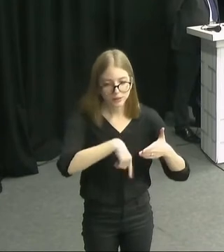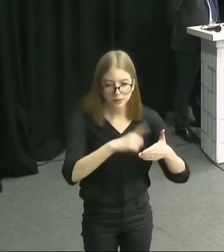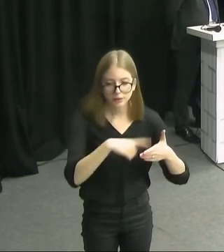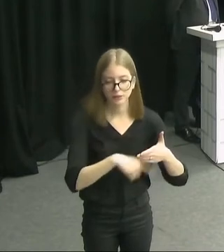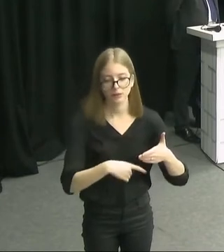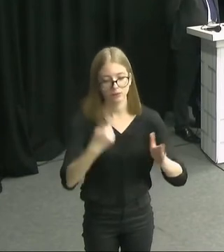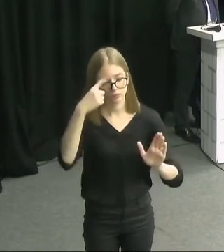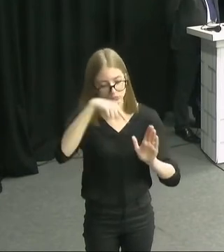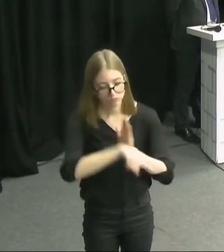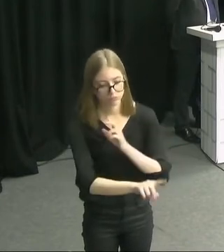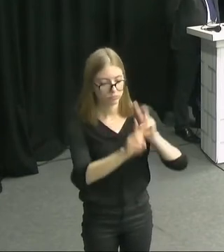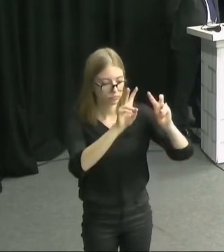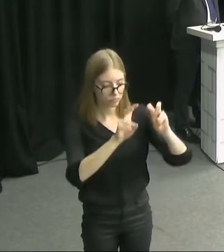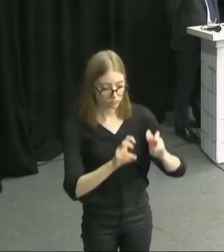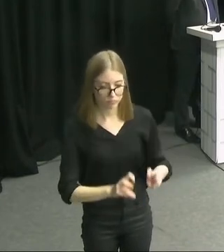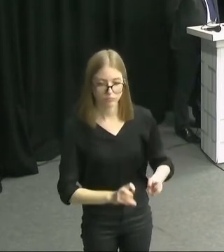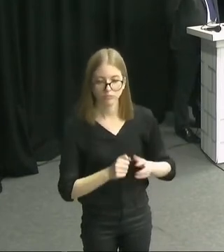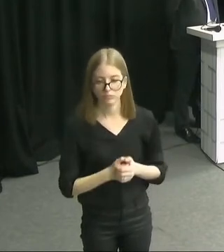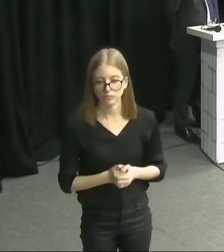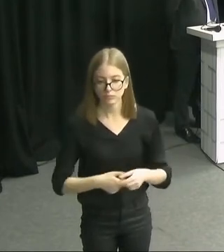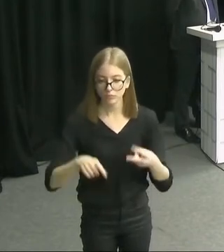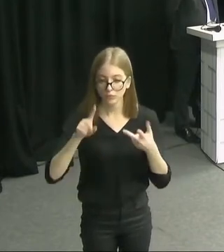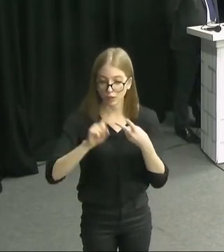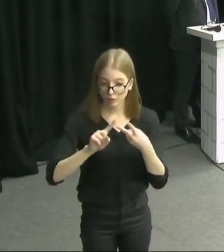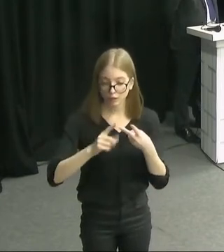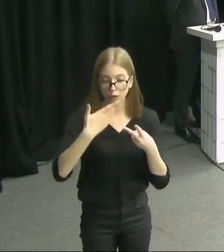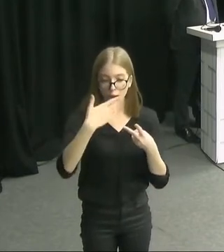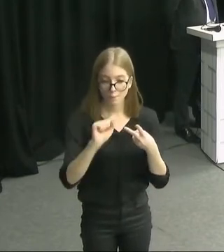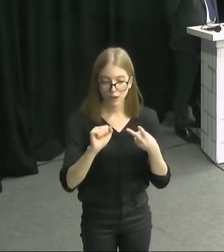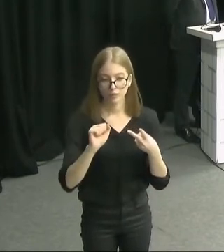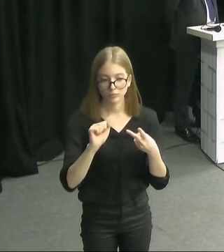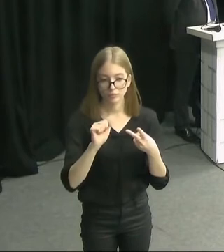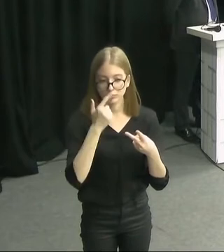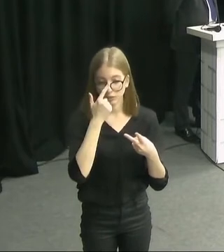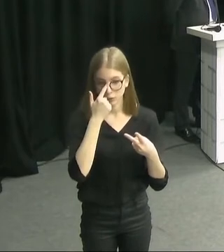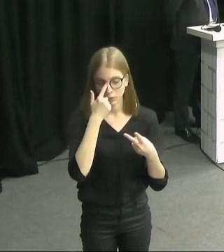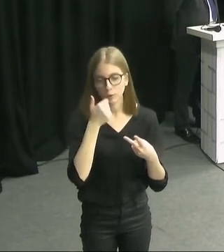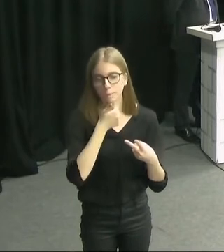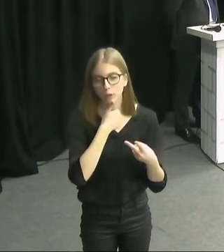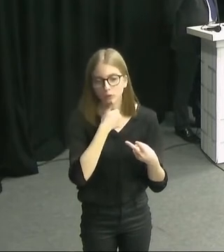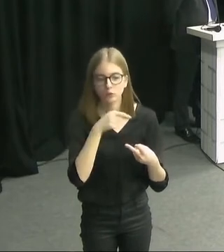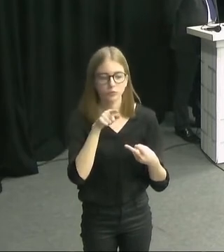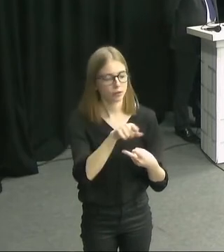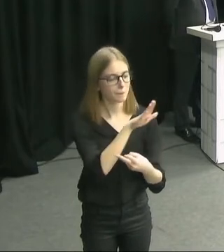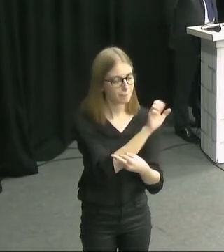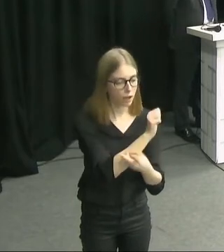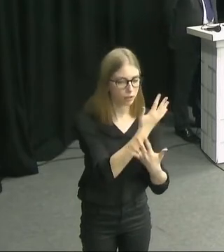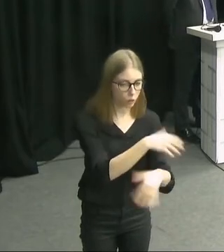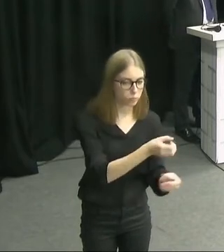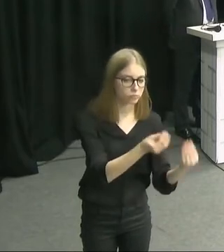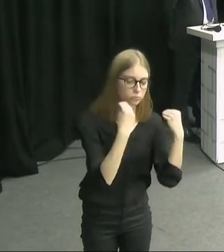faculties. Then, on the master's level, student should be able to use the knowledge he got in the bachelor's